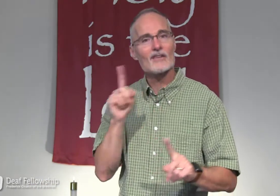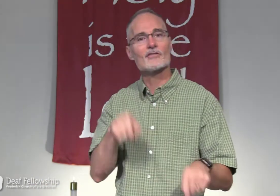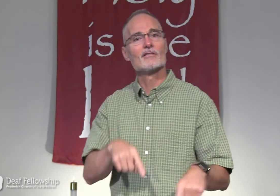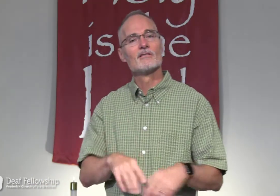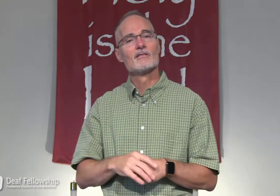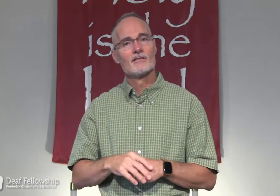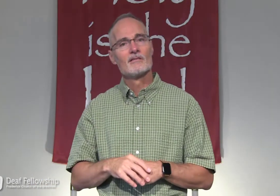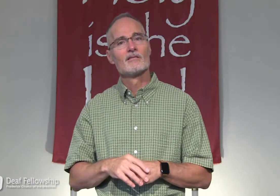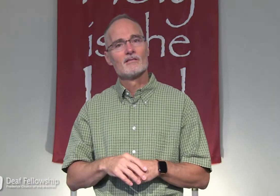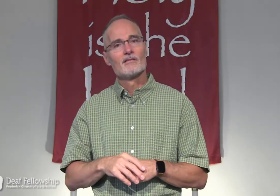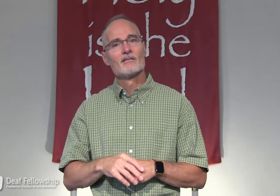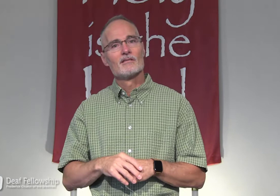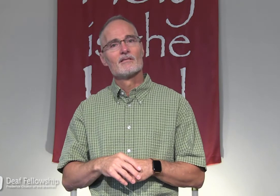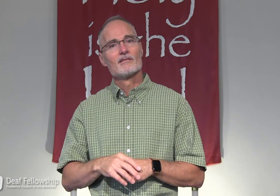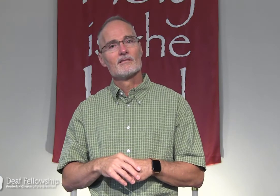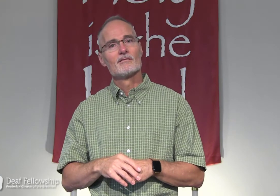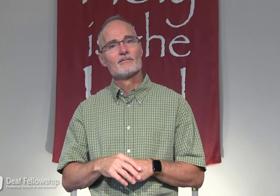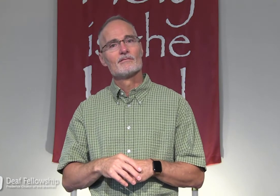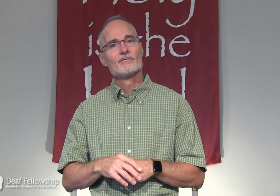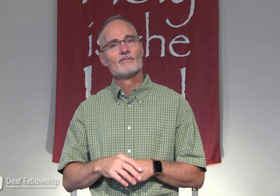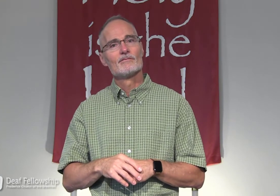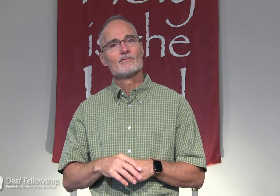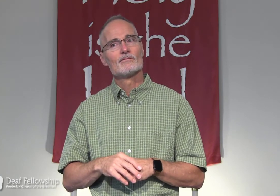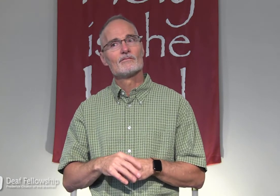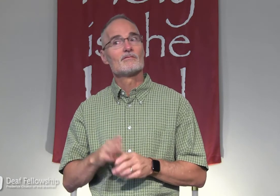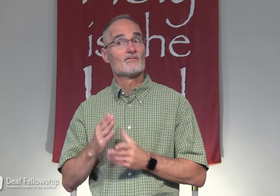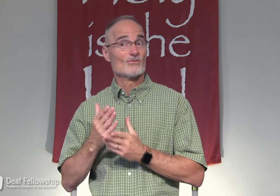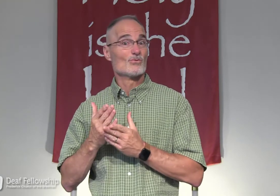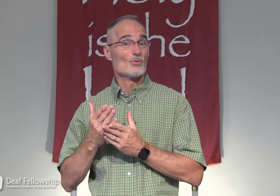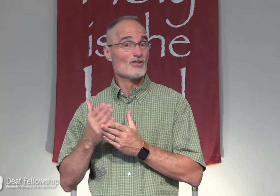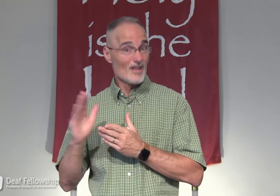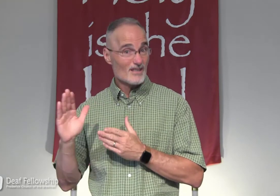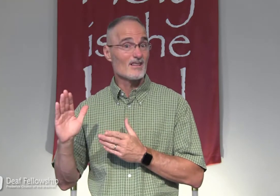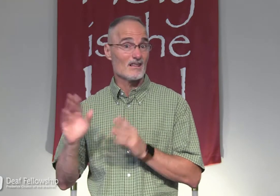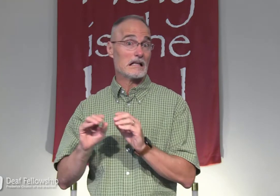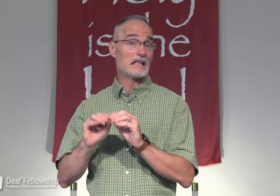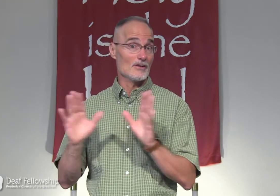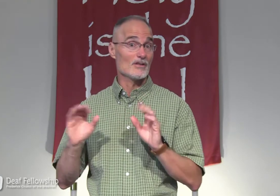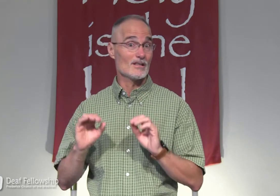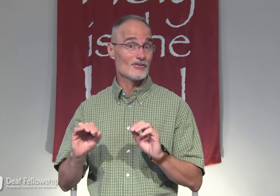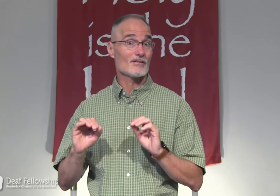Peter feared the reaction of his other Jewish friends.